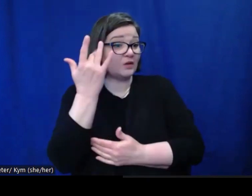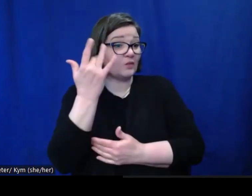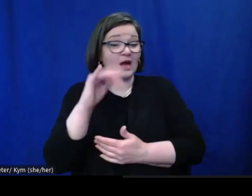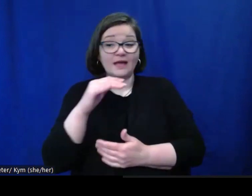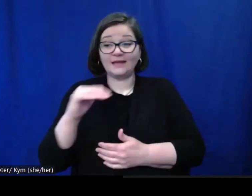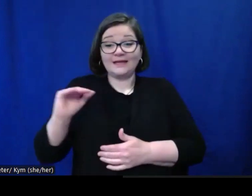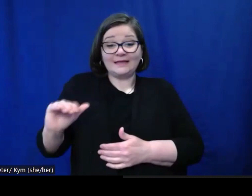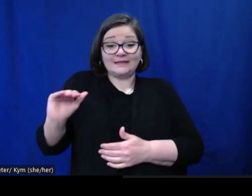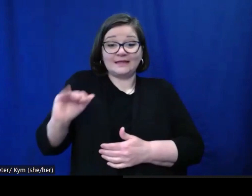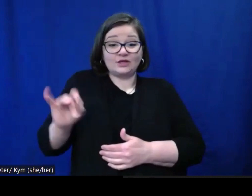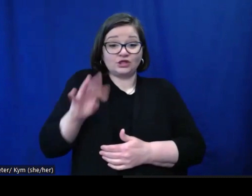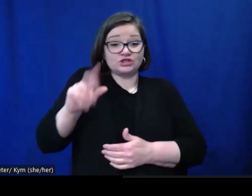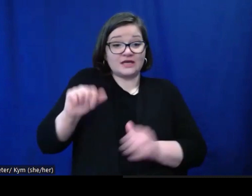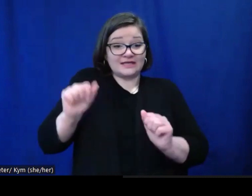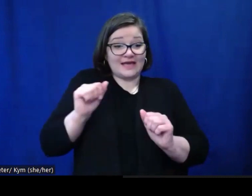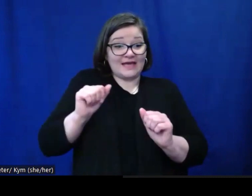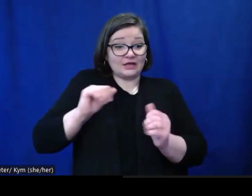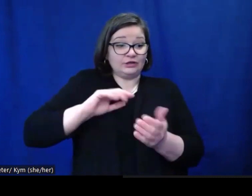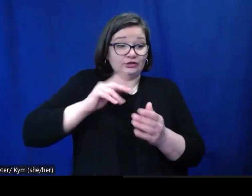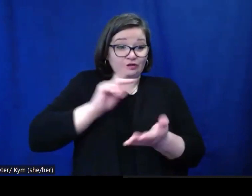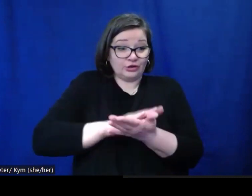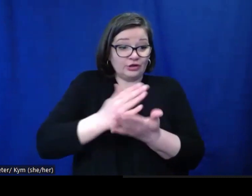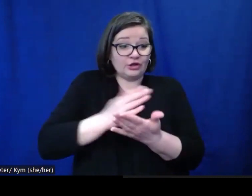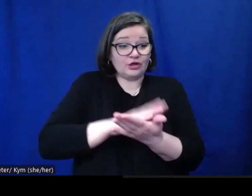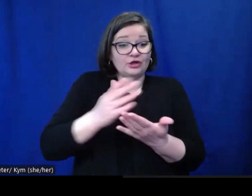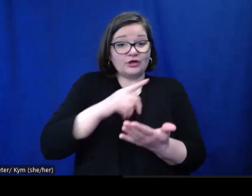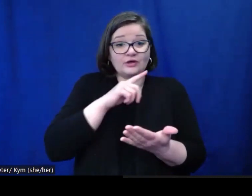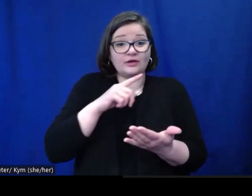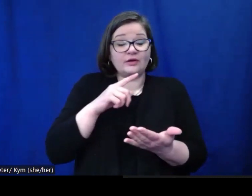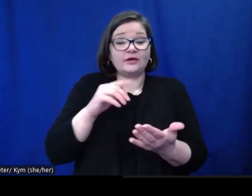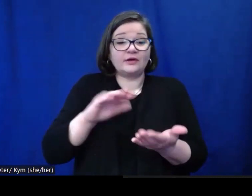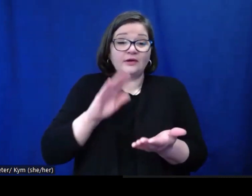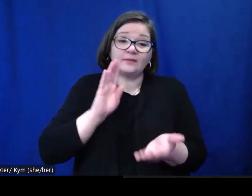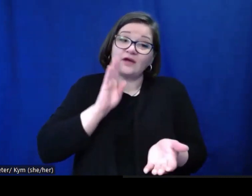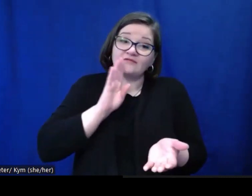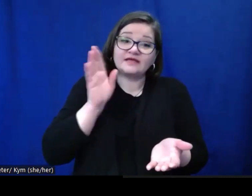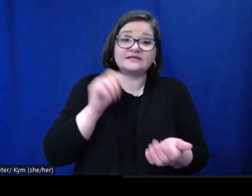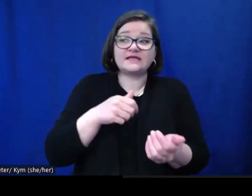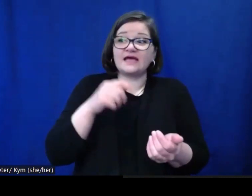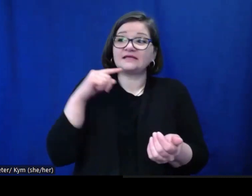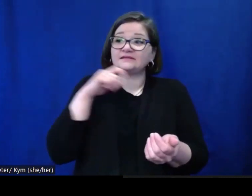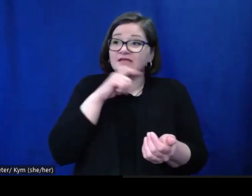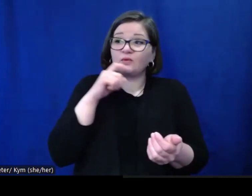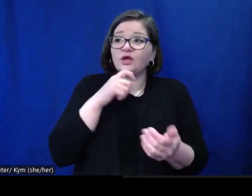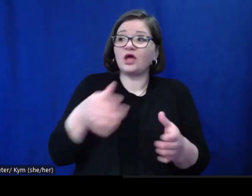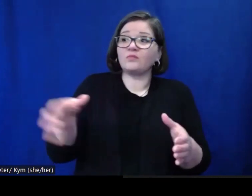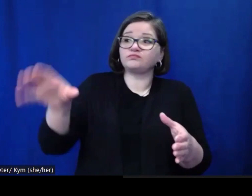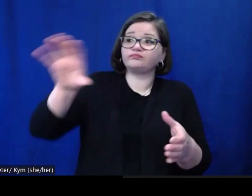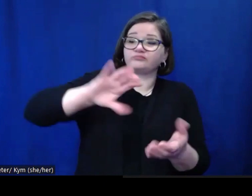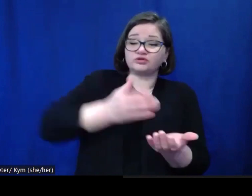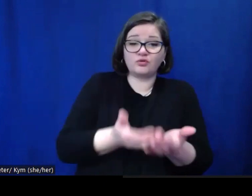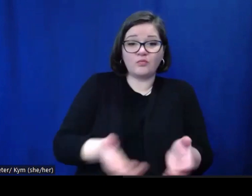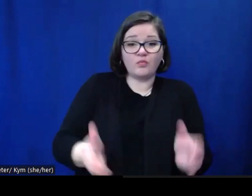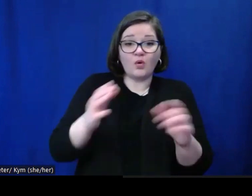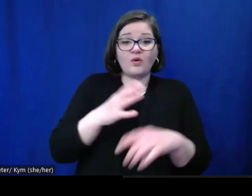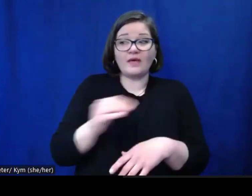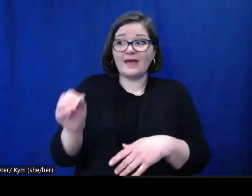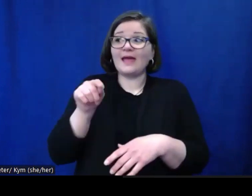fix breakfast, and little Johnny can pour the cereal in the bowl, and little Johnny can make peanut butter